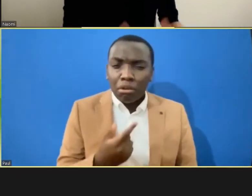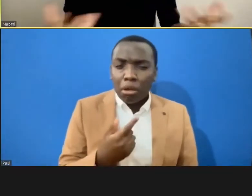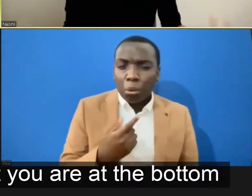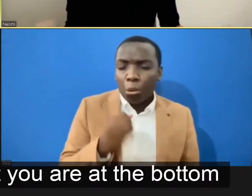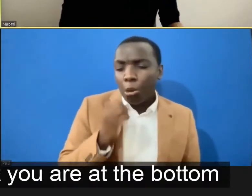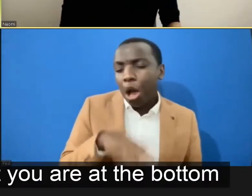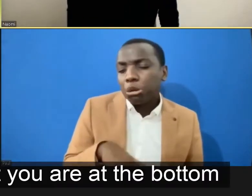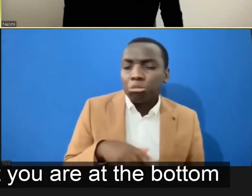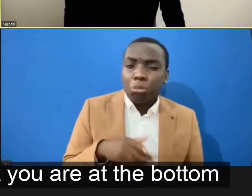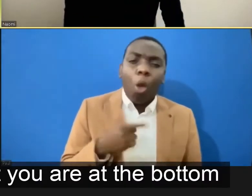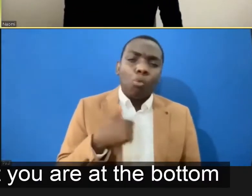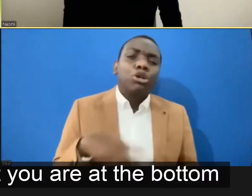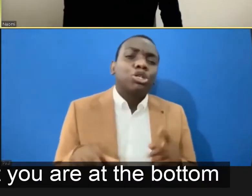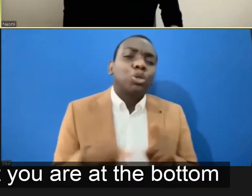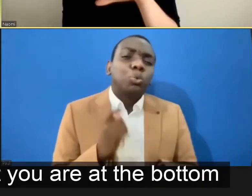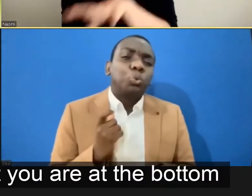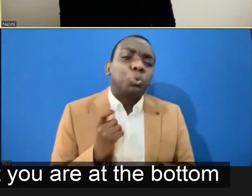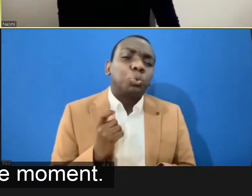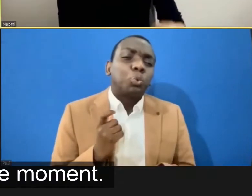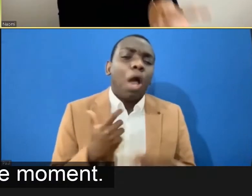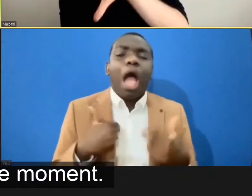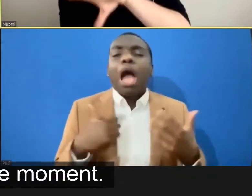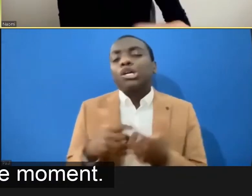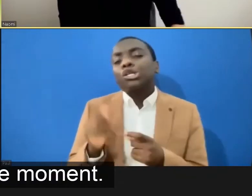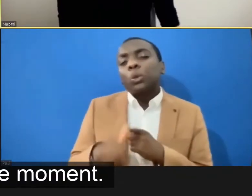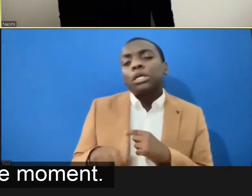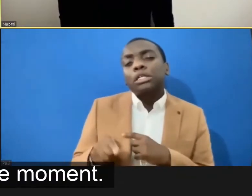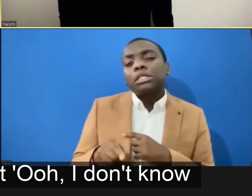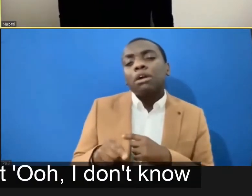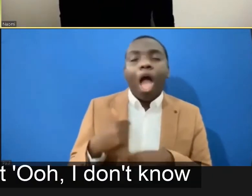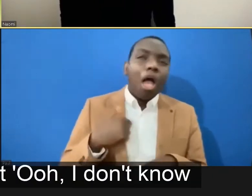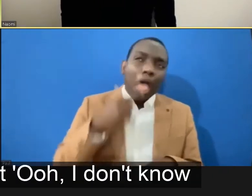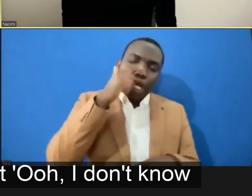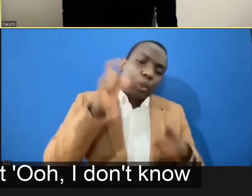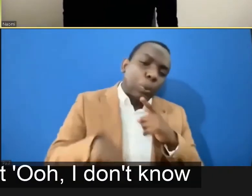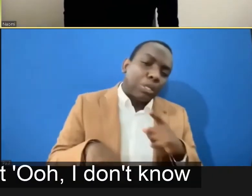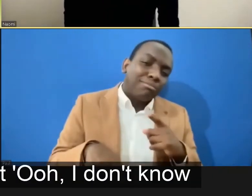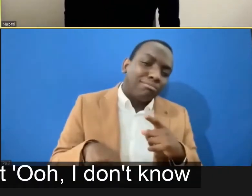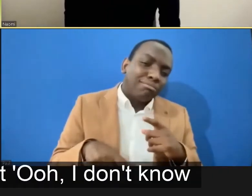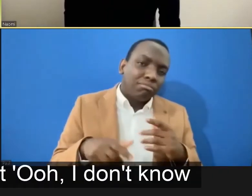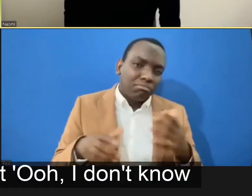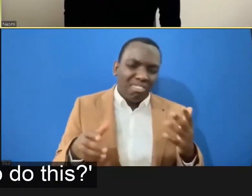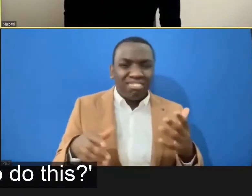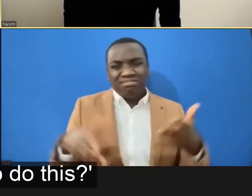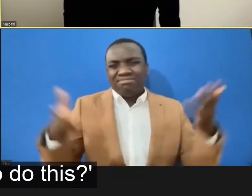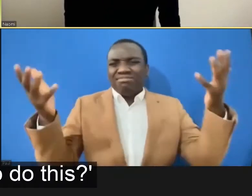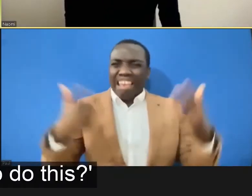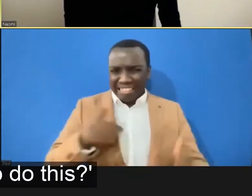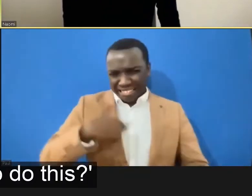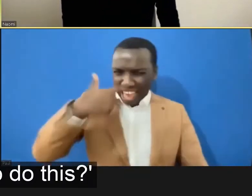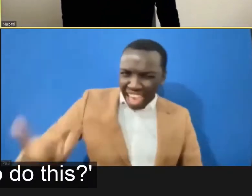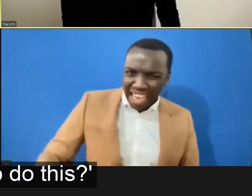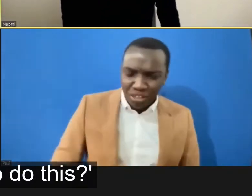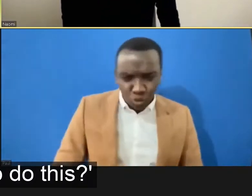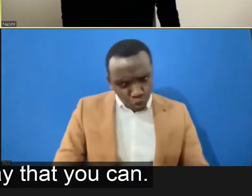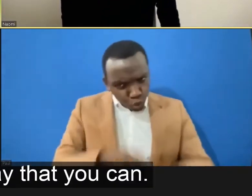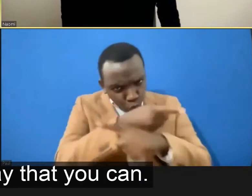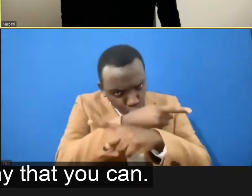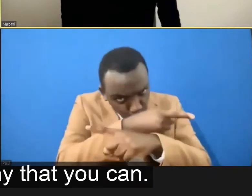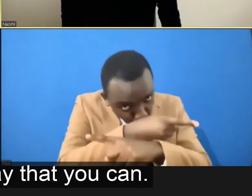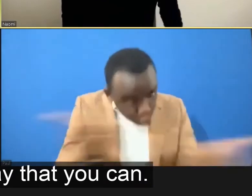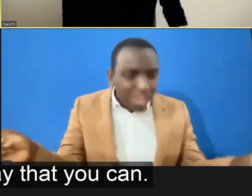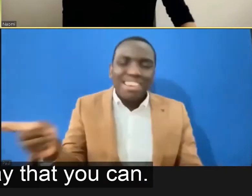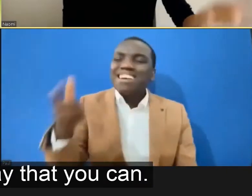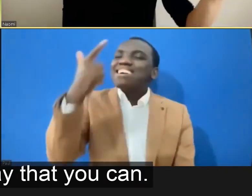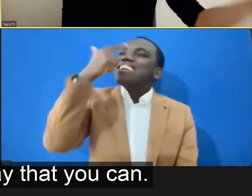Now, you might be feeling like you're at the bottom of these steps at the moment, that you can't, that you won't. Oh, I don't know, how am I going to do this?